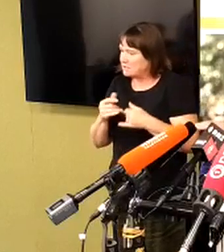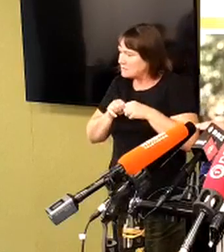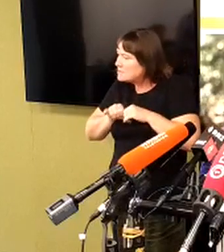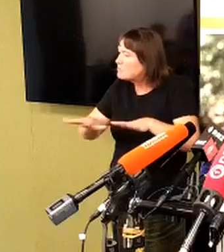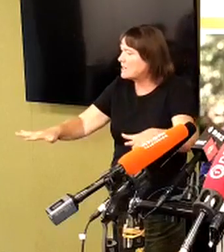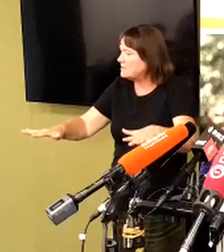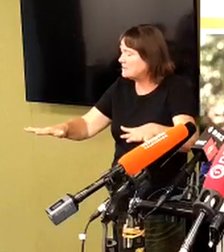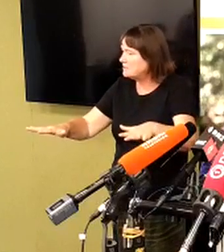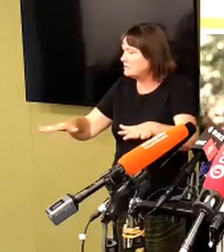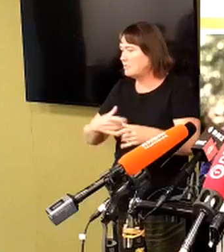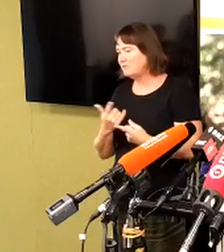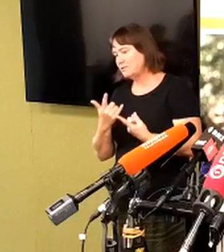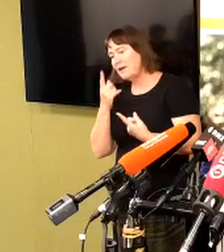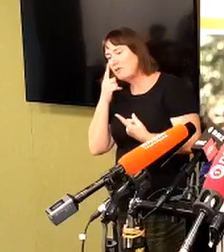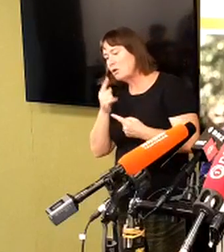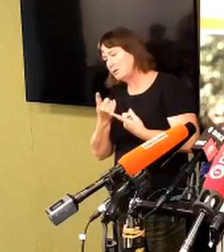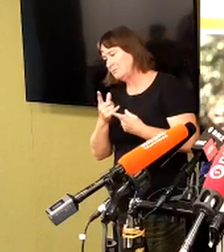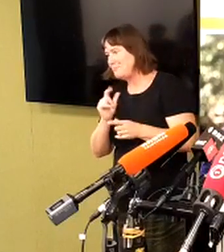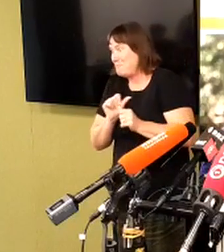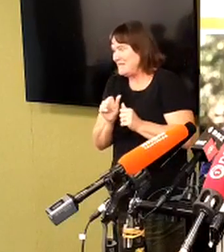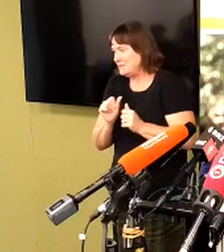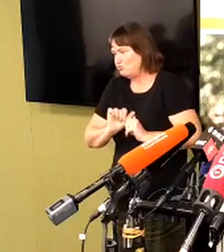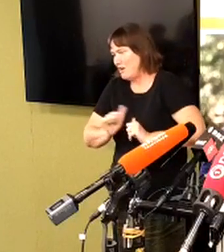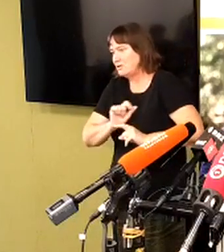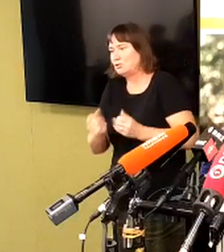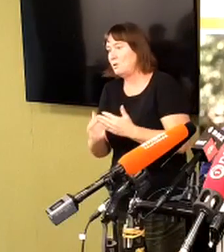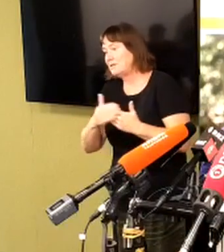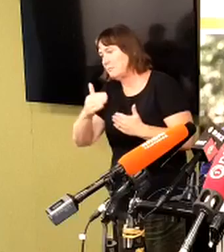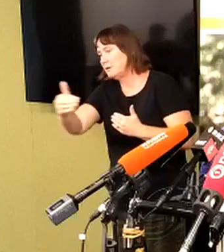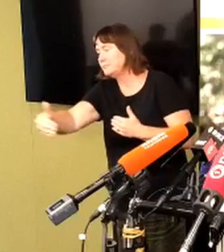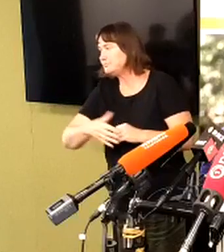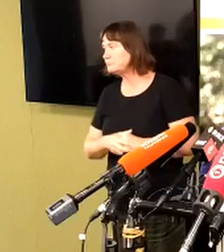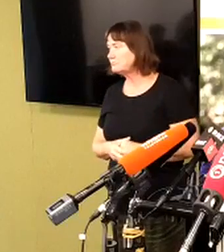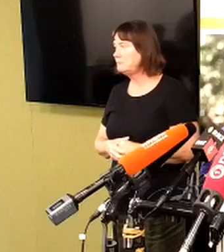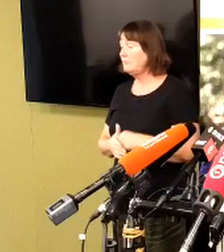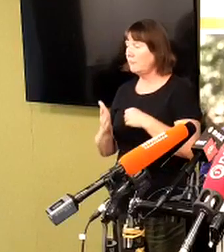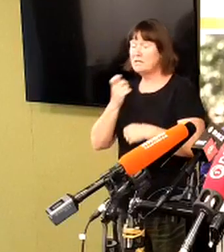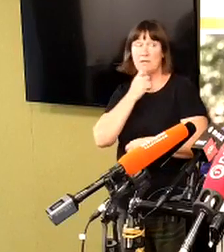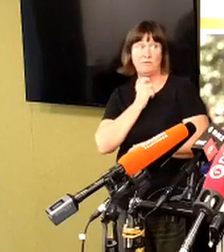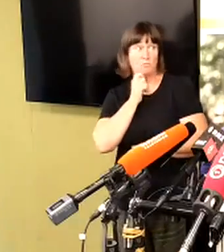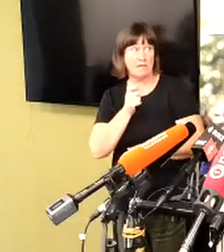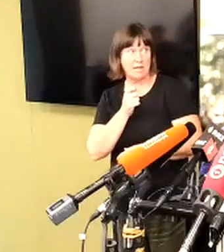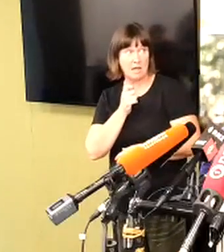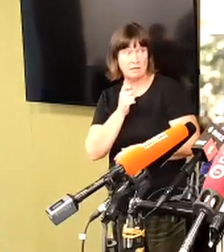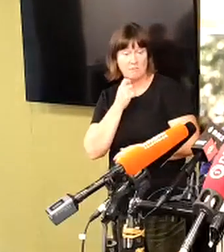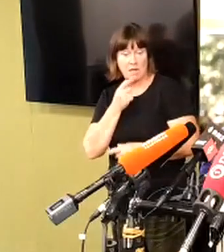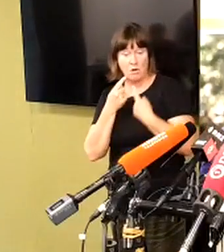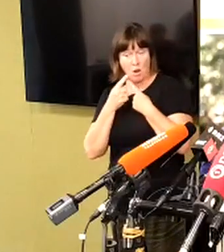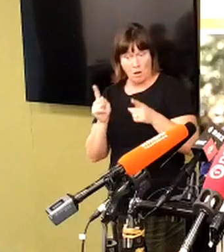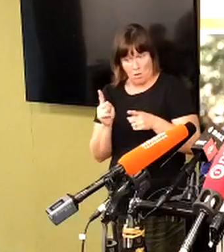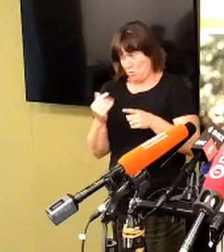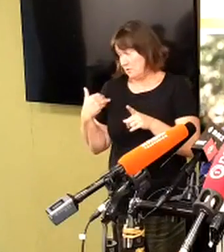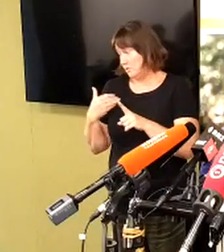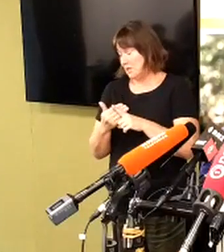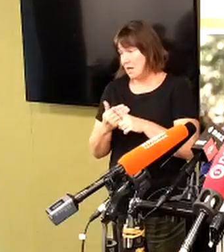that ability to slow it down. There's been a couple of media reports over the last couple of days, one about